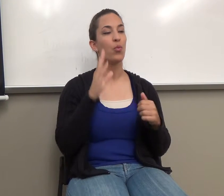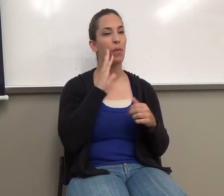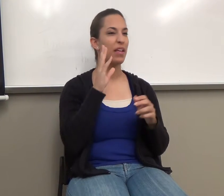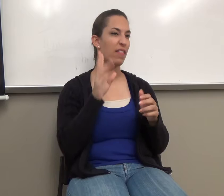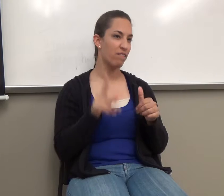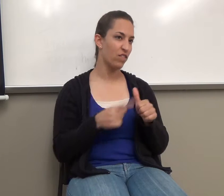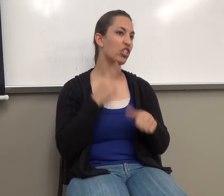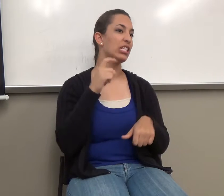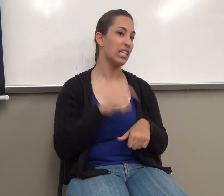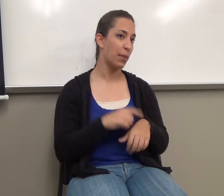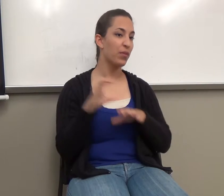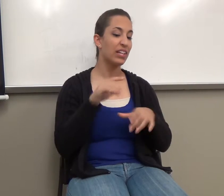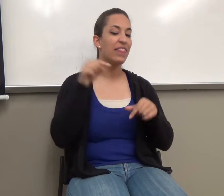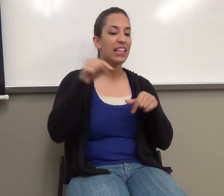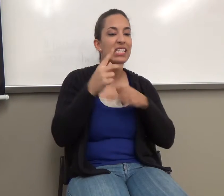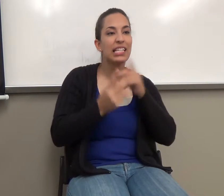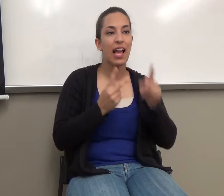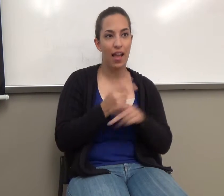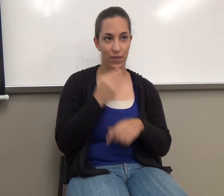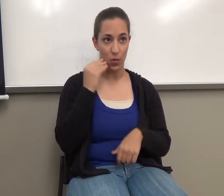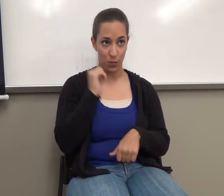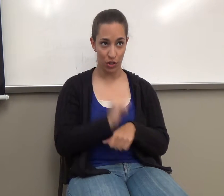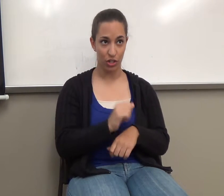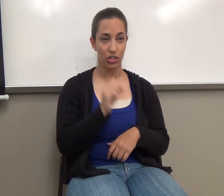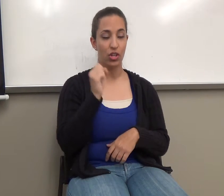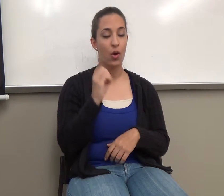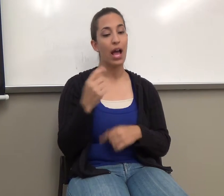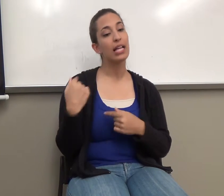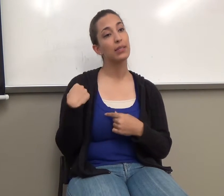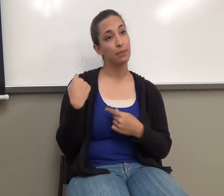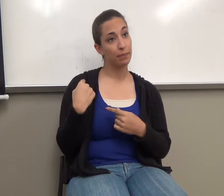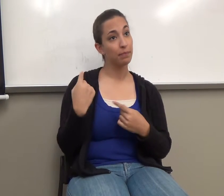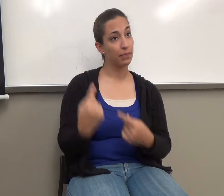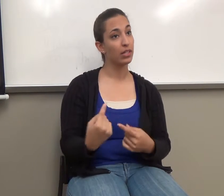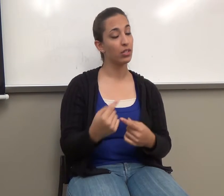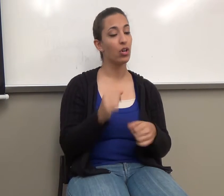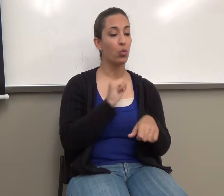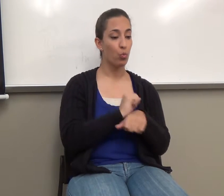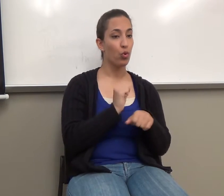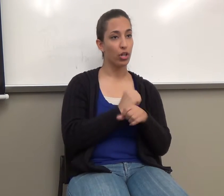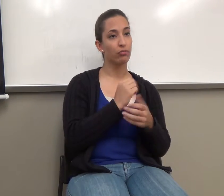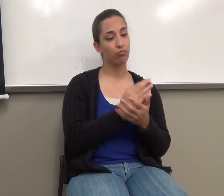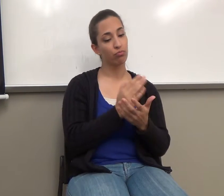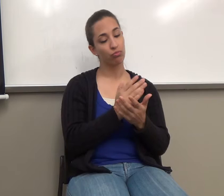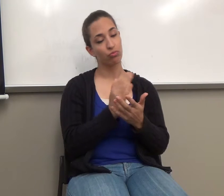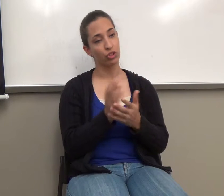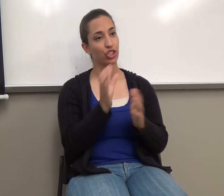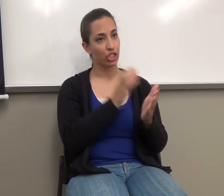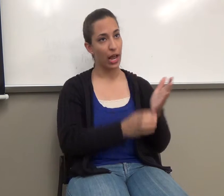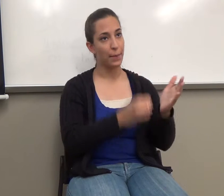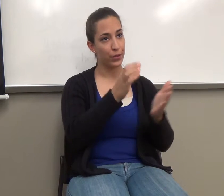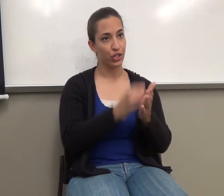going to be doing is, as you've been working through these chapters, or not, or working through the chapters in the other book,